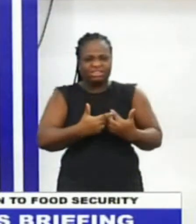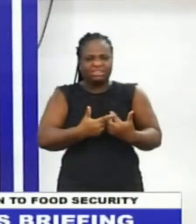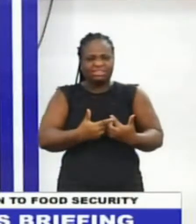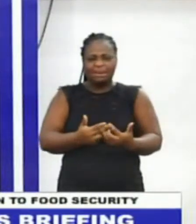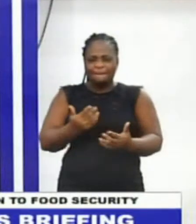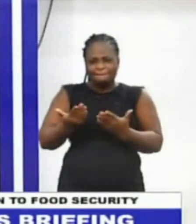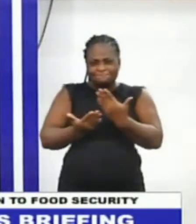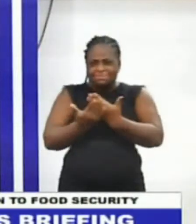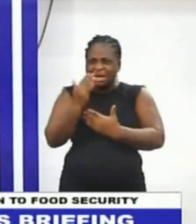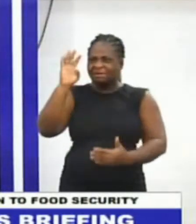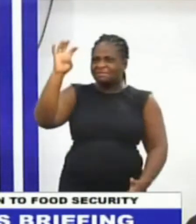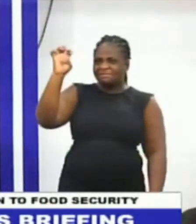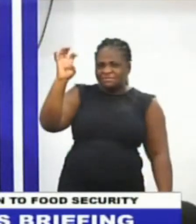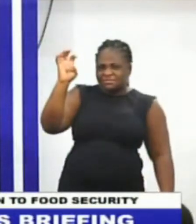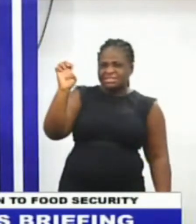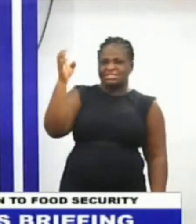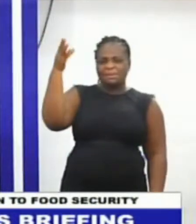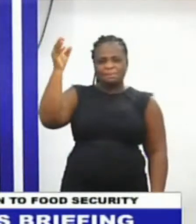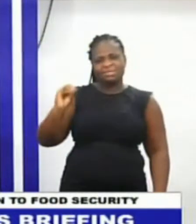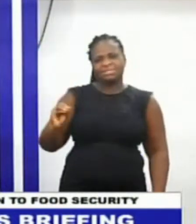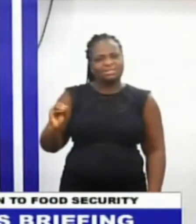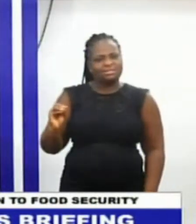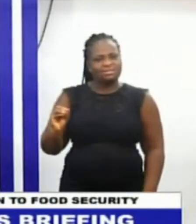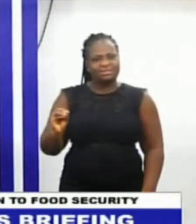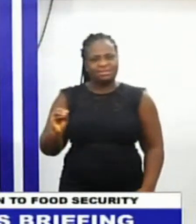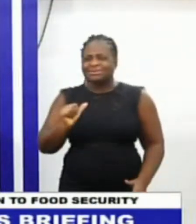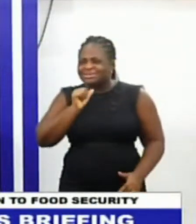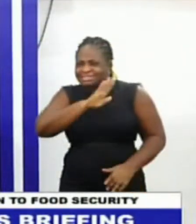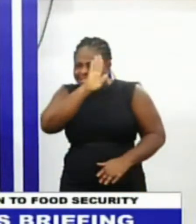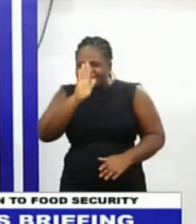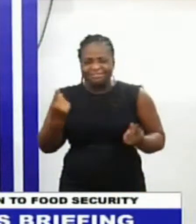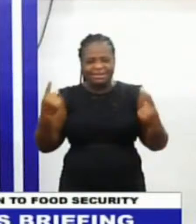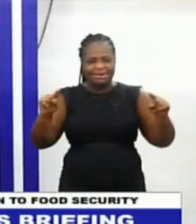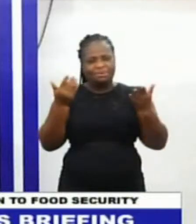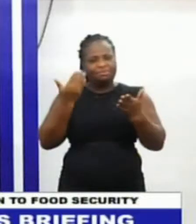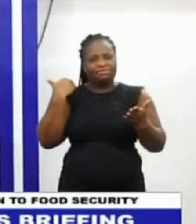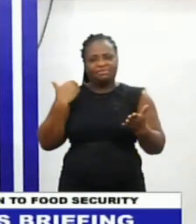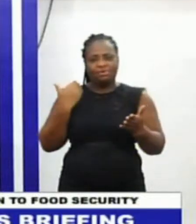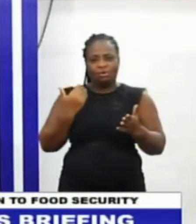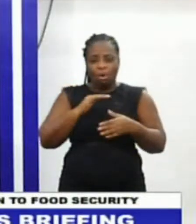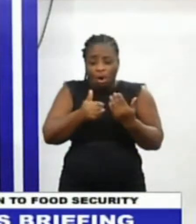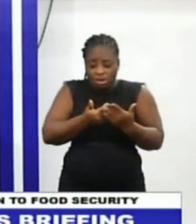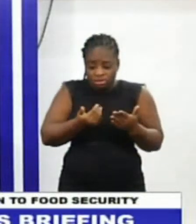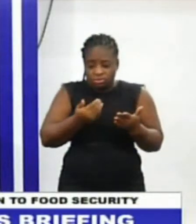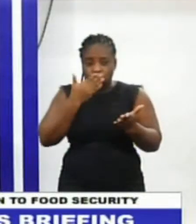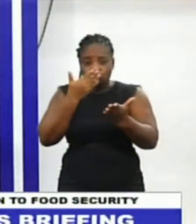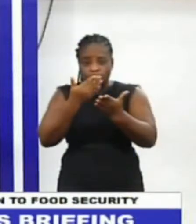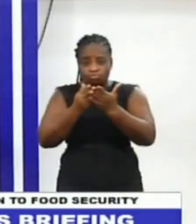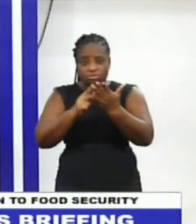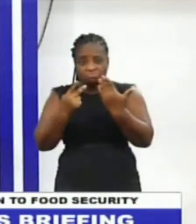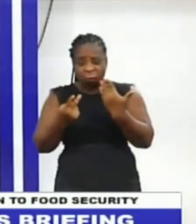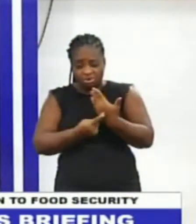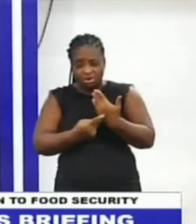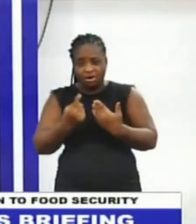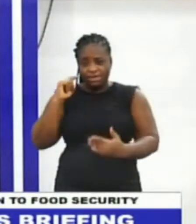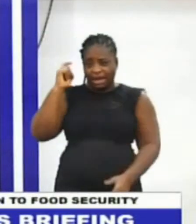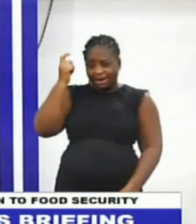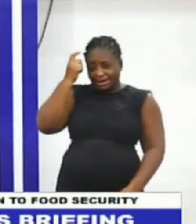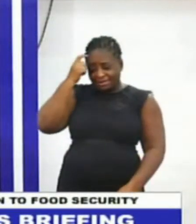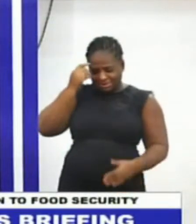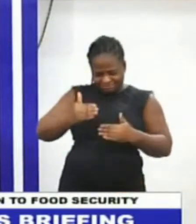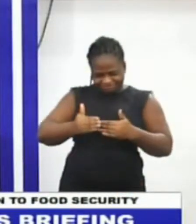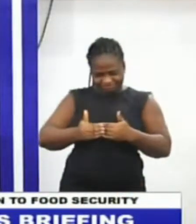40%. Unprecedented. So all these programs, good programs of the government are